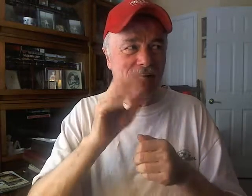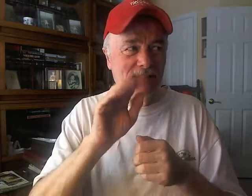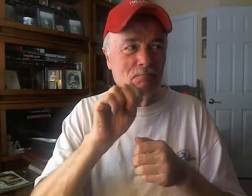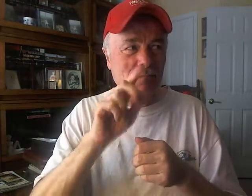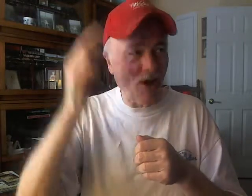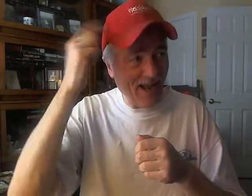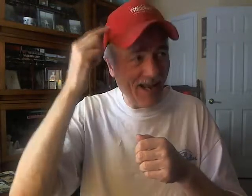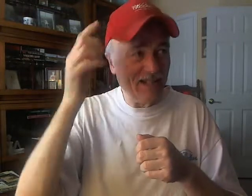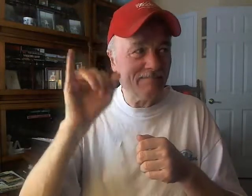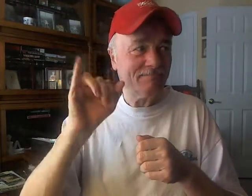eyes, boy.